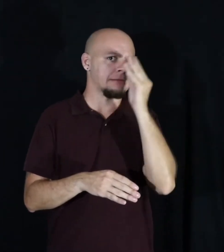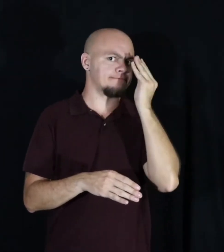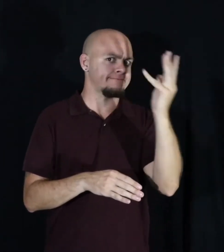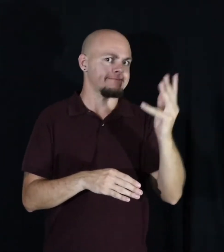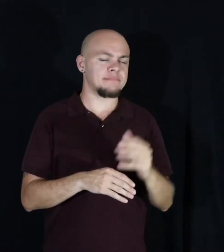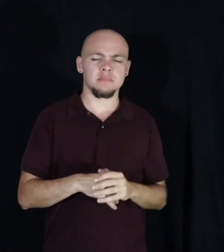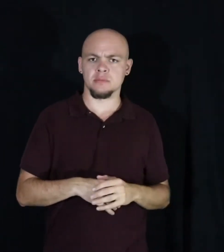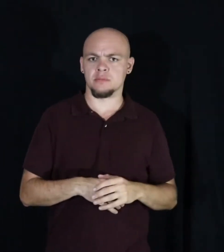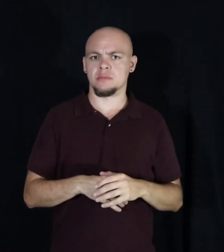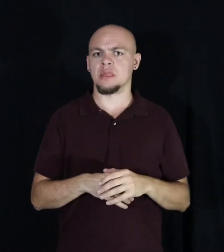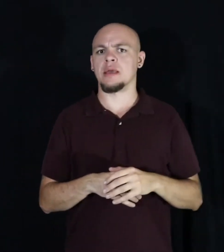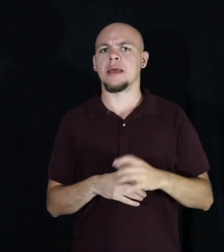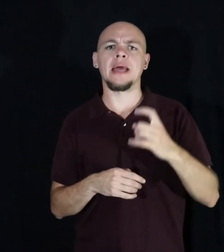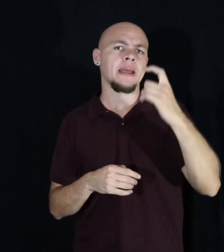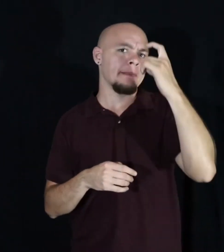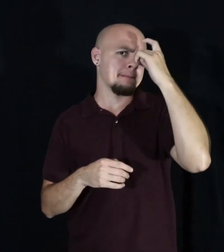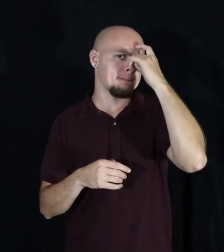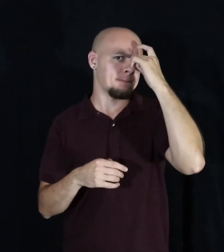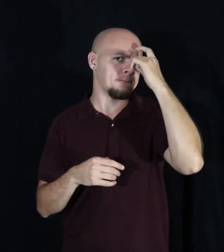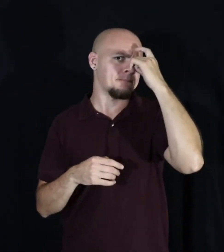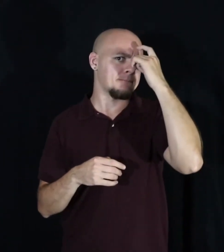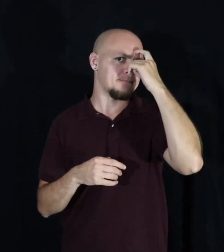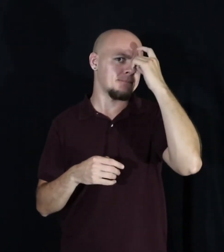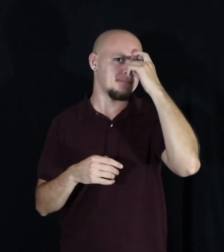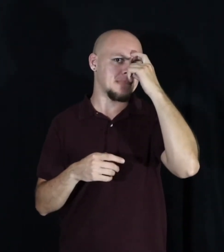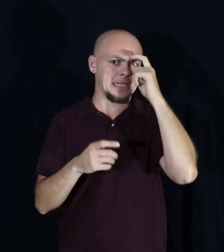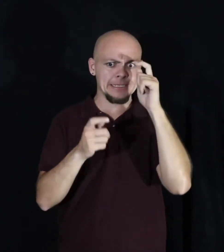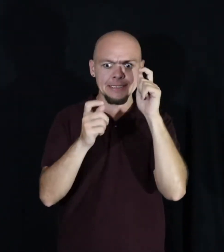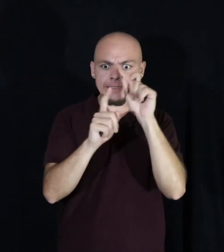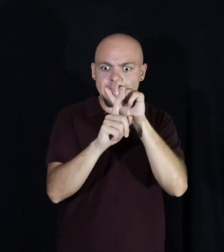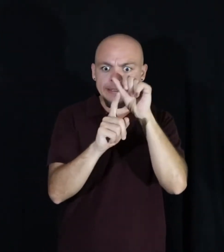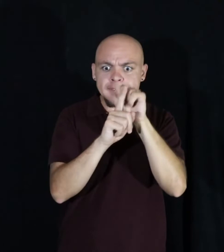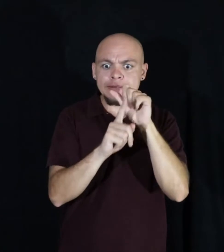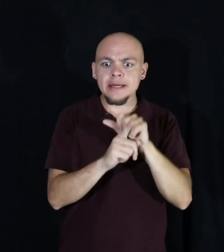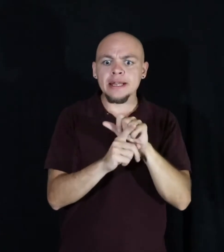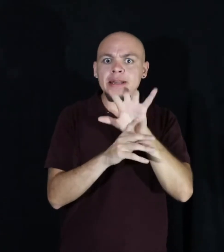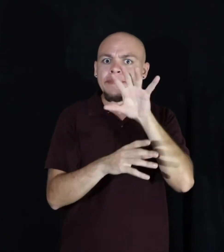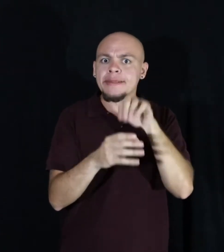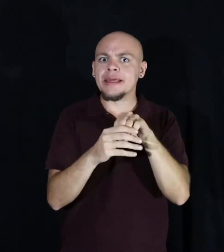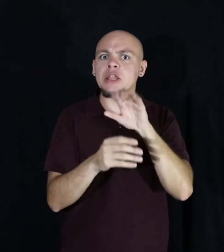What are the mental gymnastics you pull to stay within your paradigm,